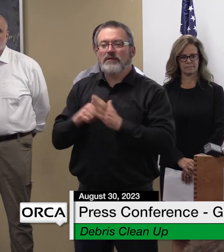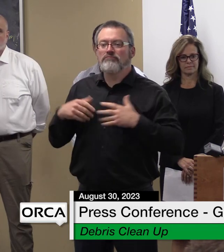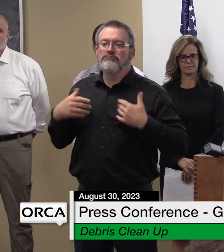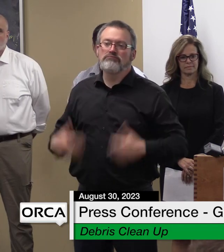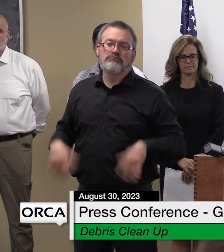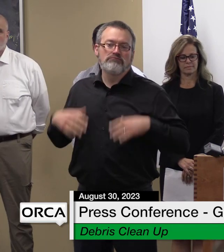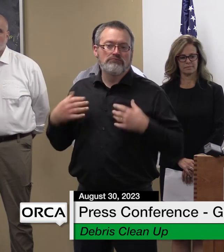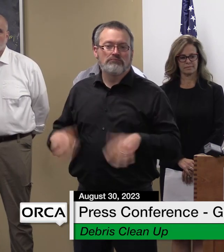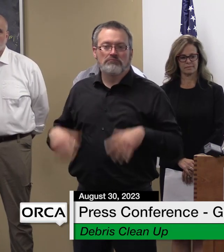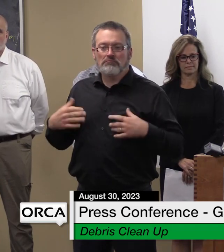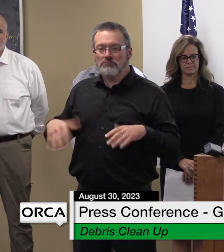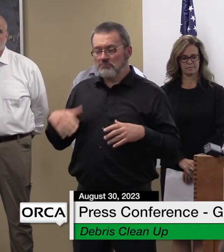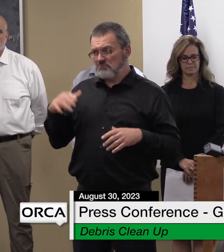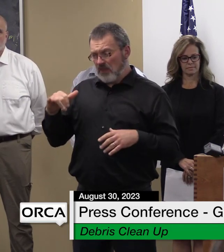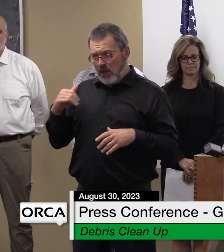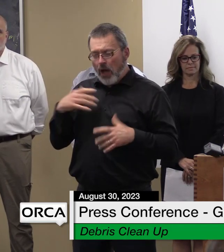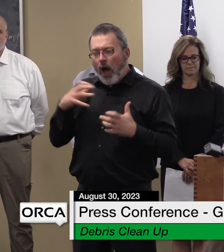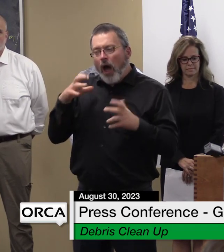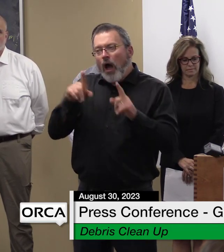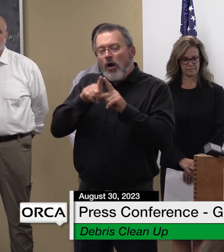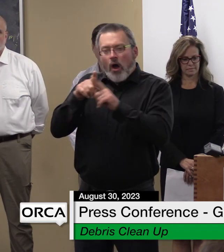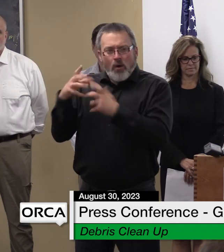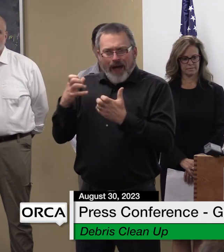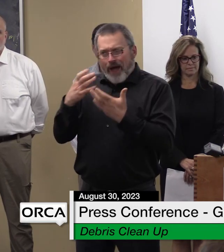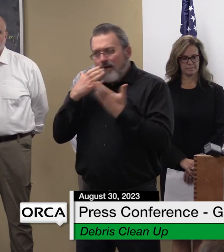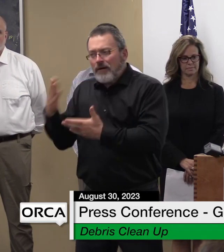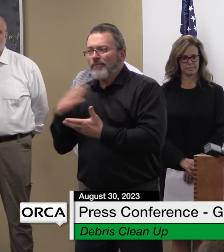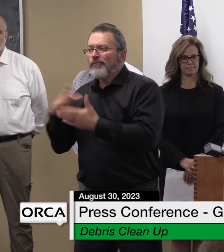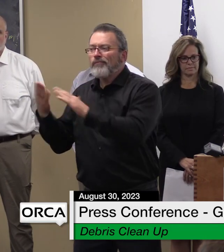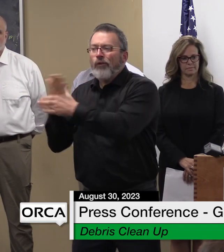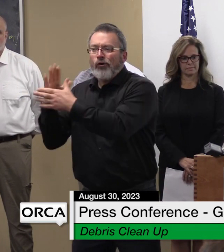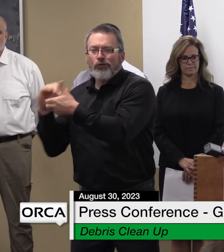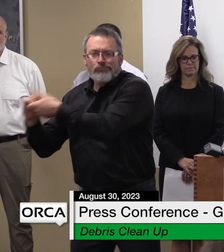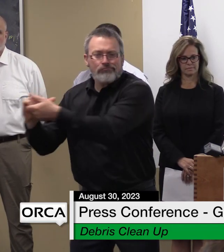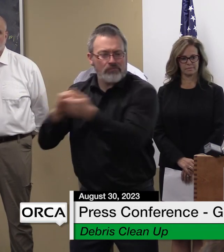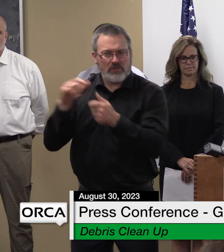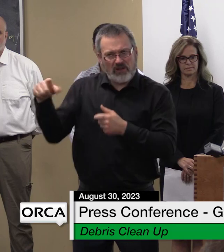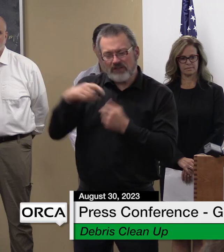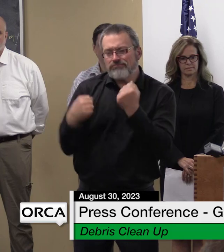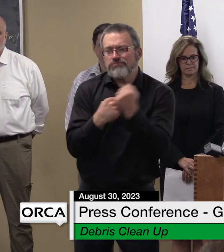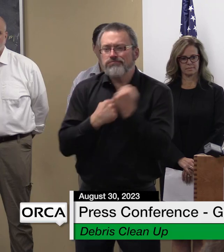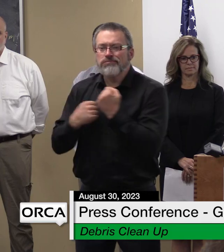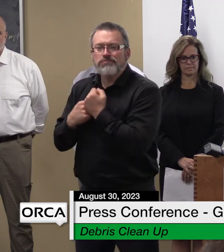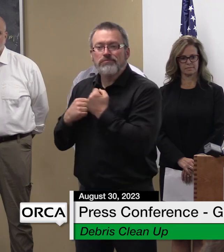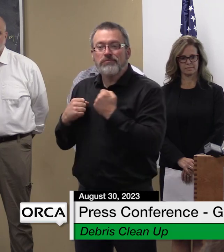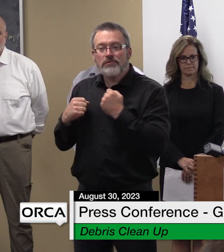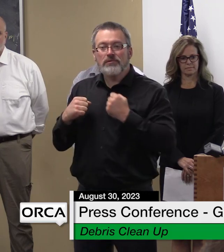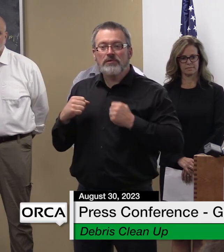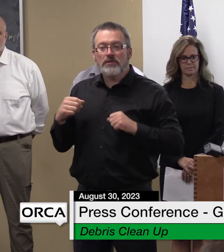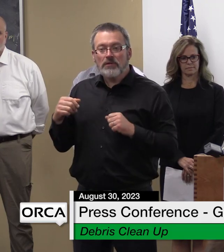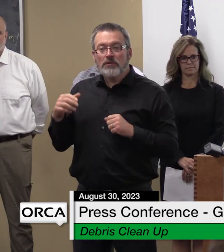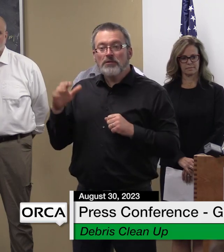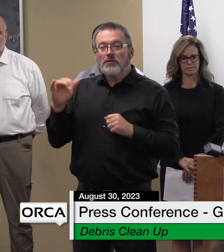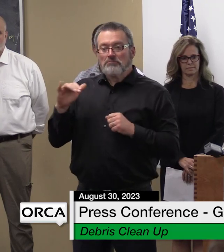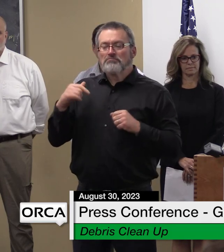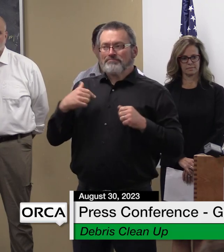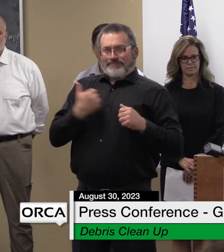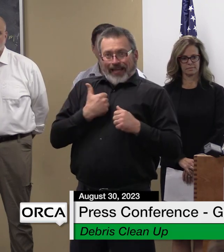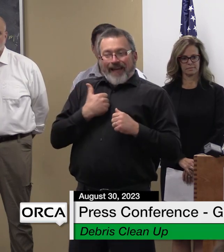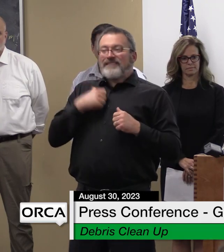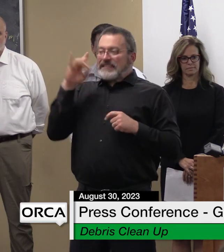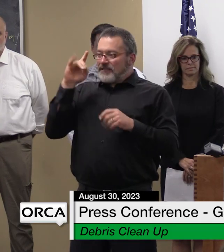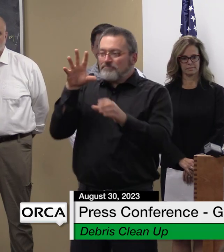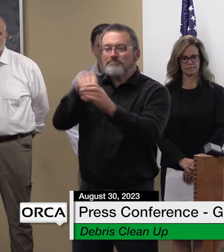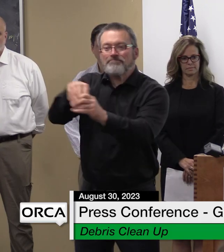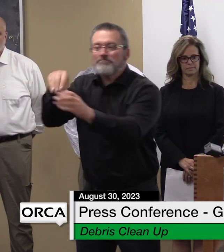their support. From what I saw, working on a couple of projects in Barrie myself, and what I hear from people around the